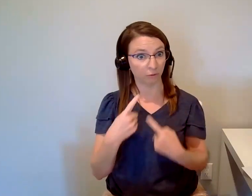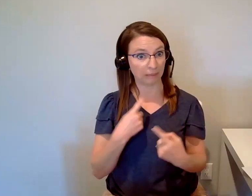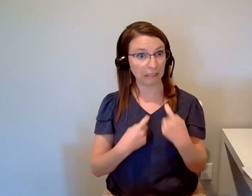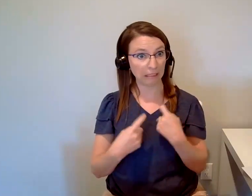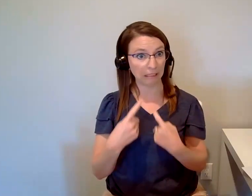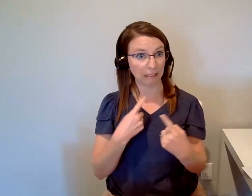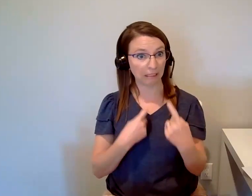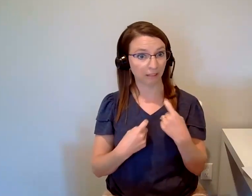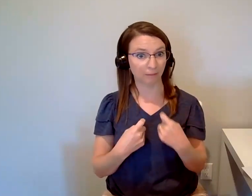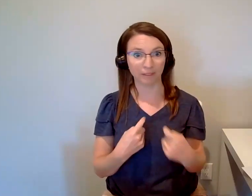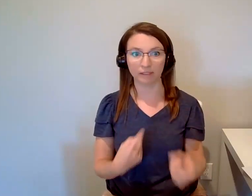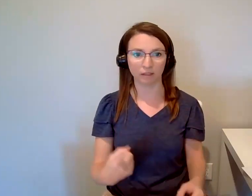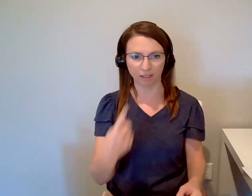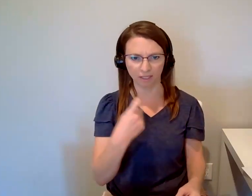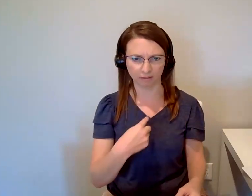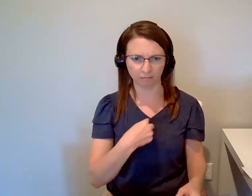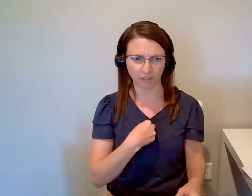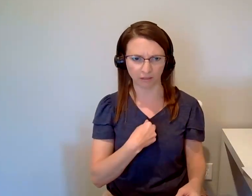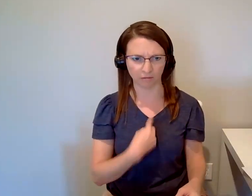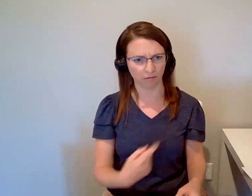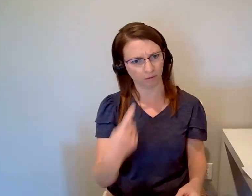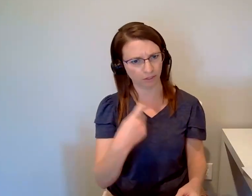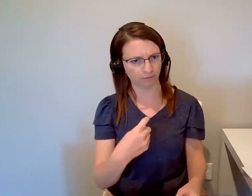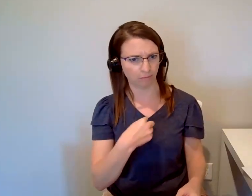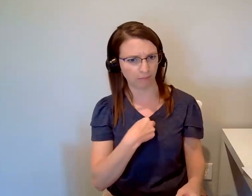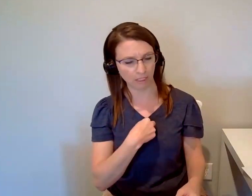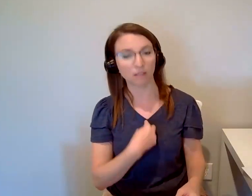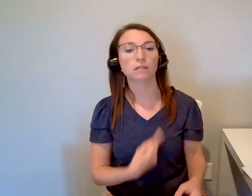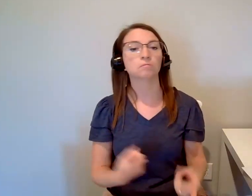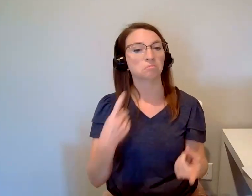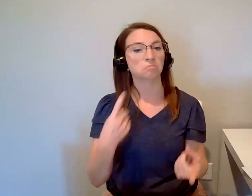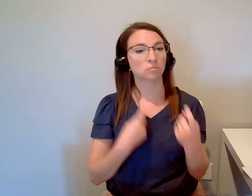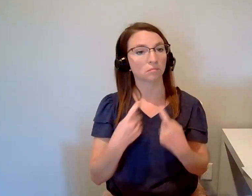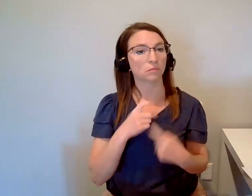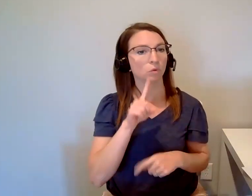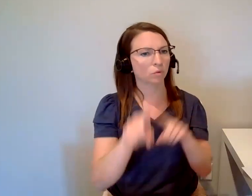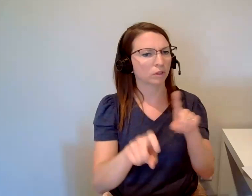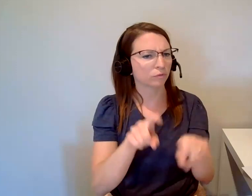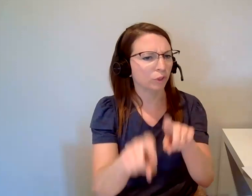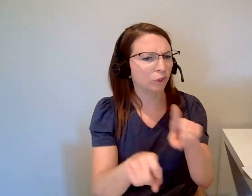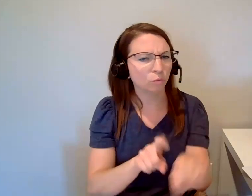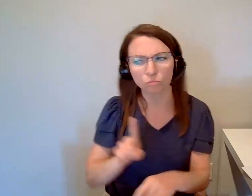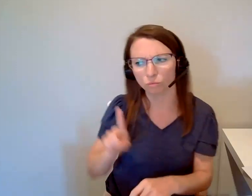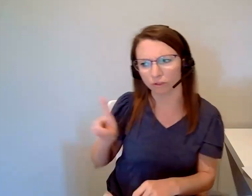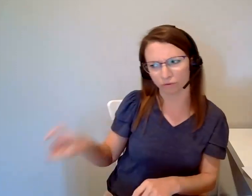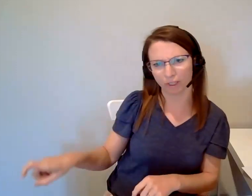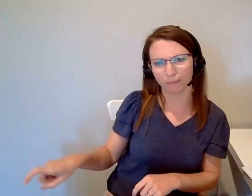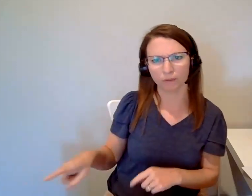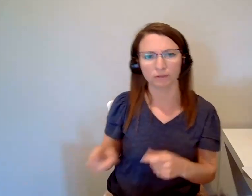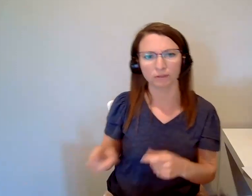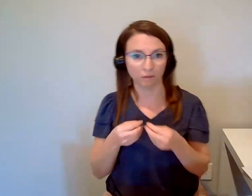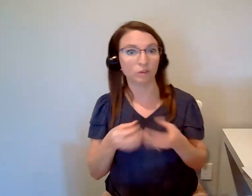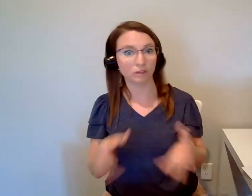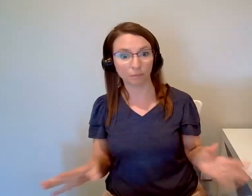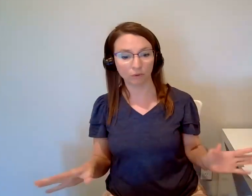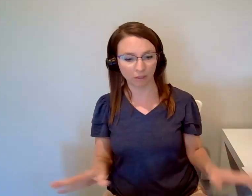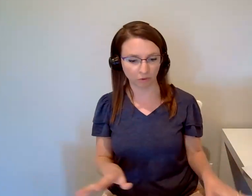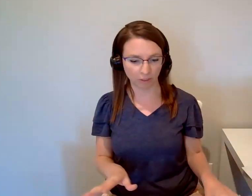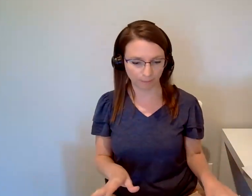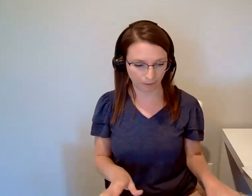me. I'm not saying ask me or question for me, question for you, question for that person. So it's a pronoun drop